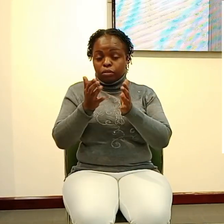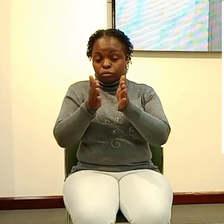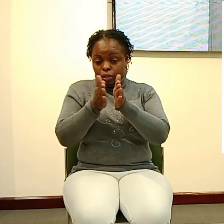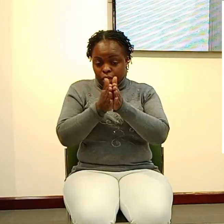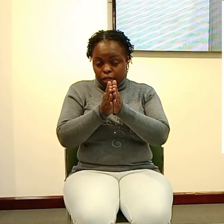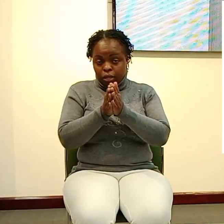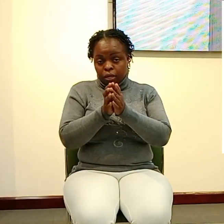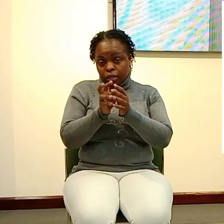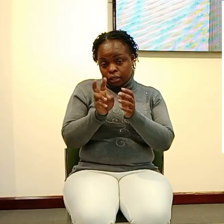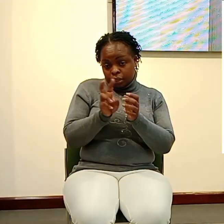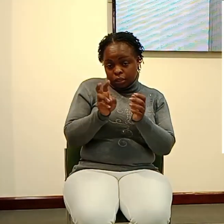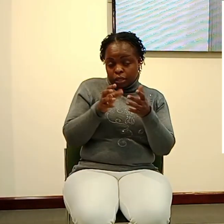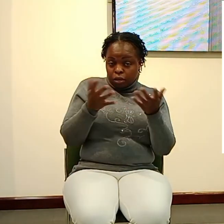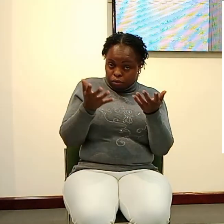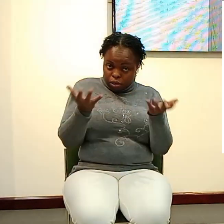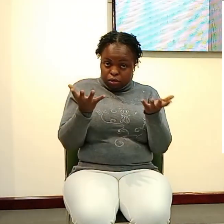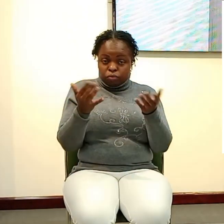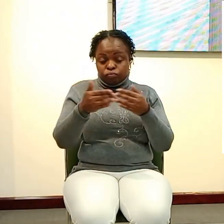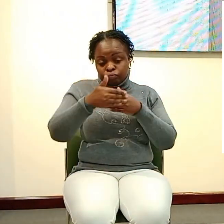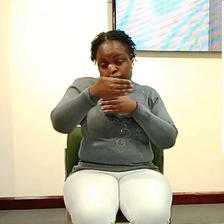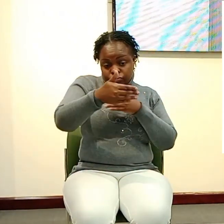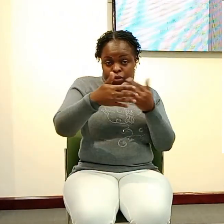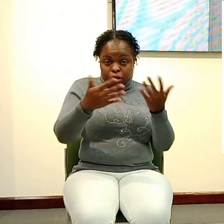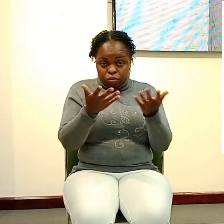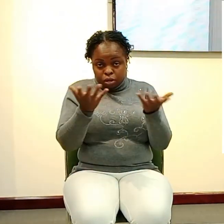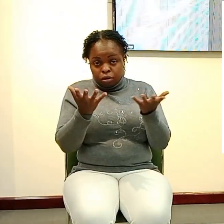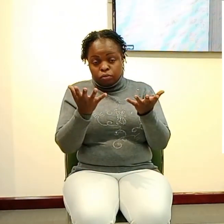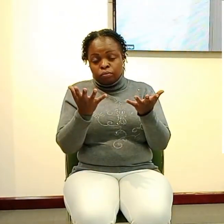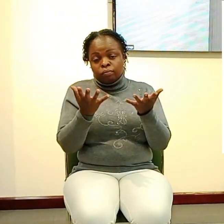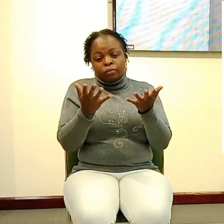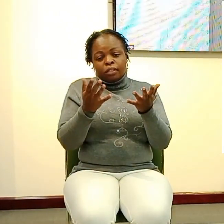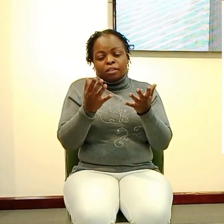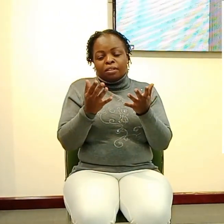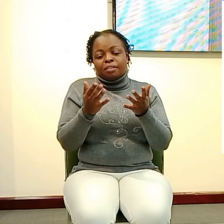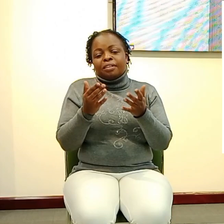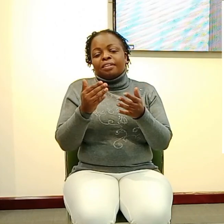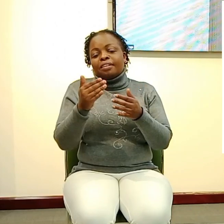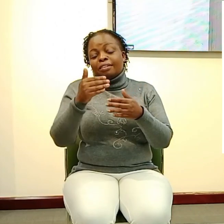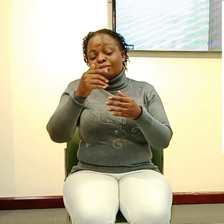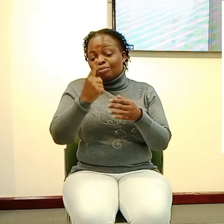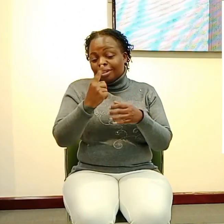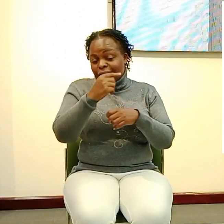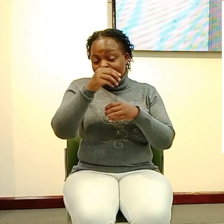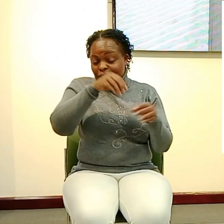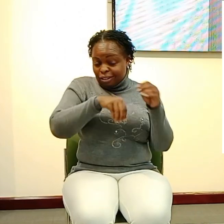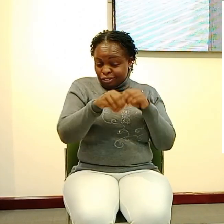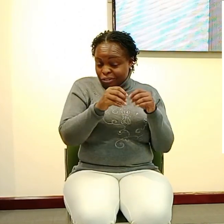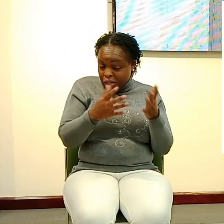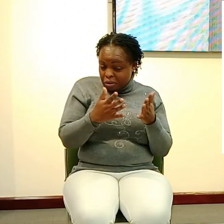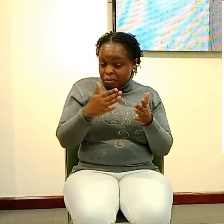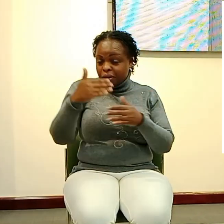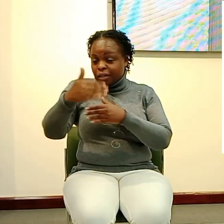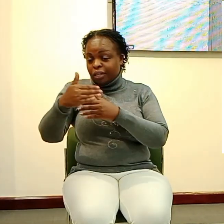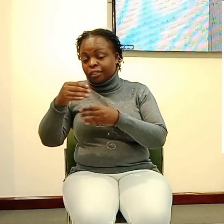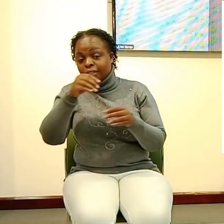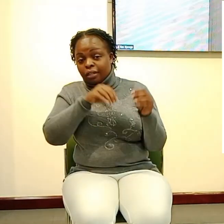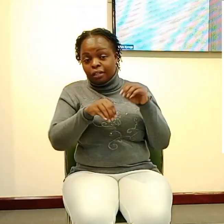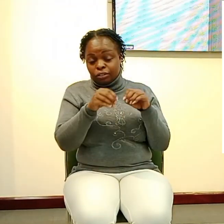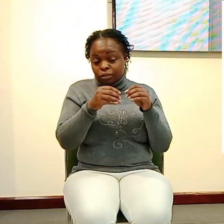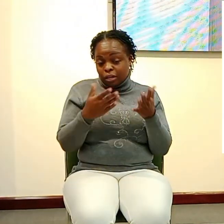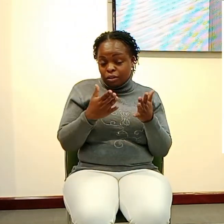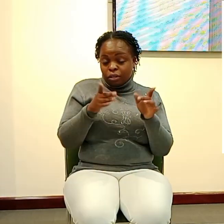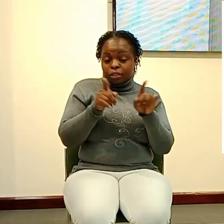where we are headed, how are we headed to one election to the other. Now maybe because we